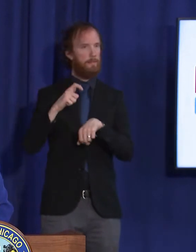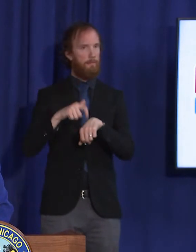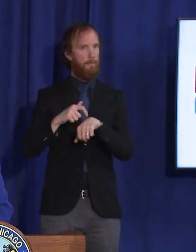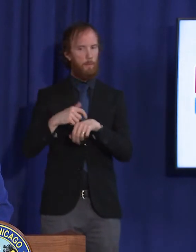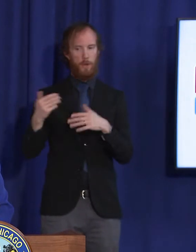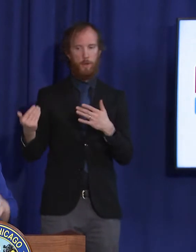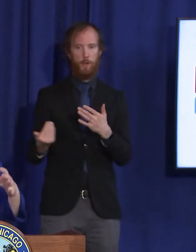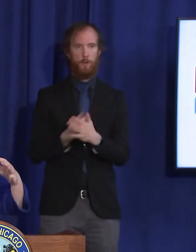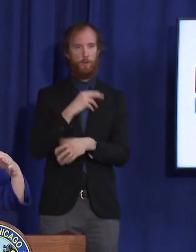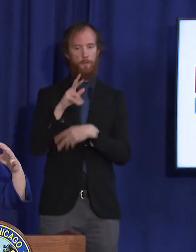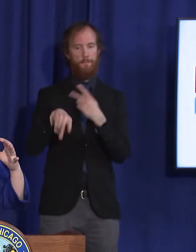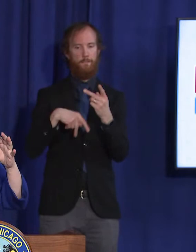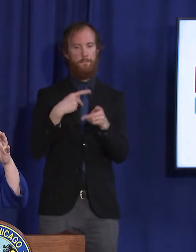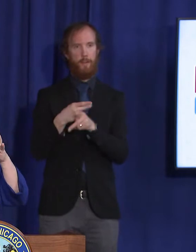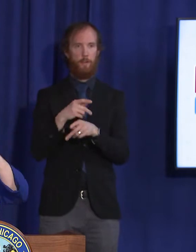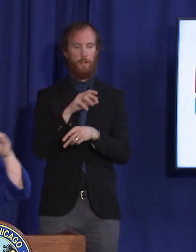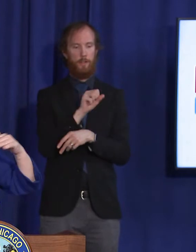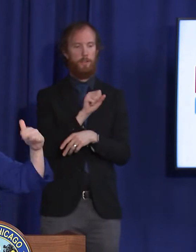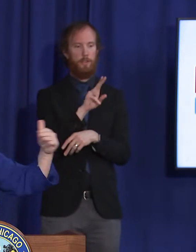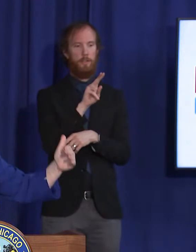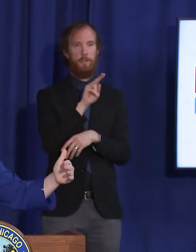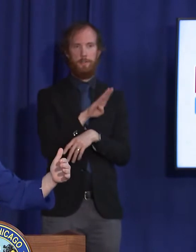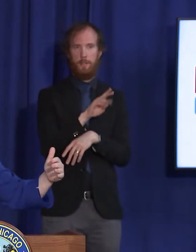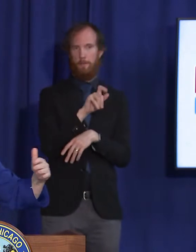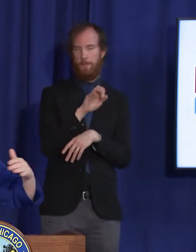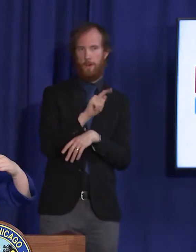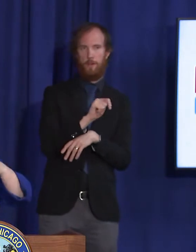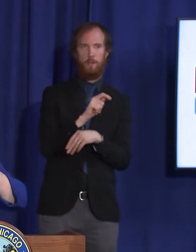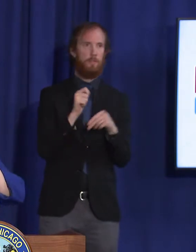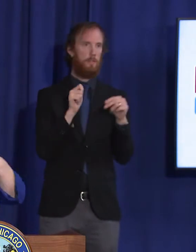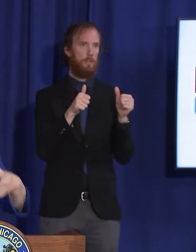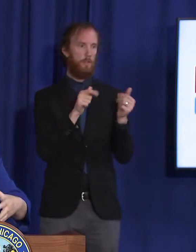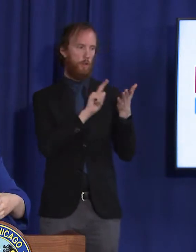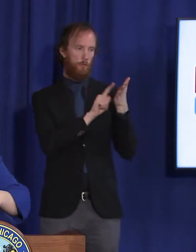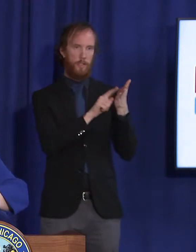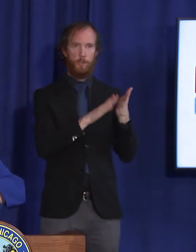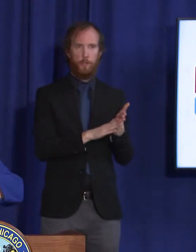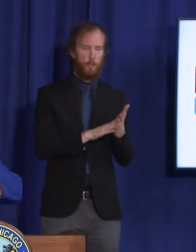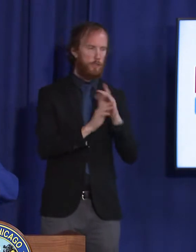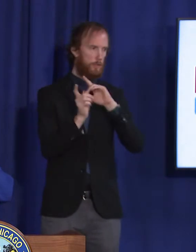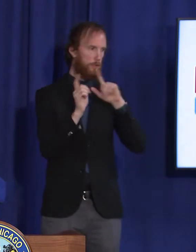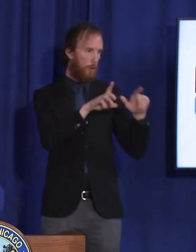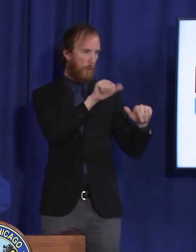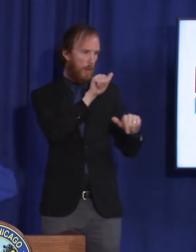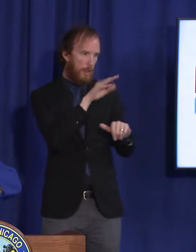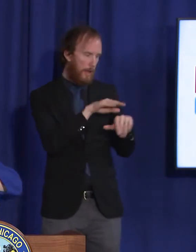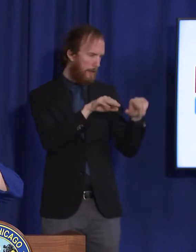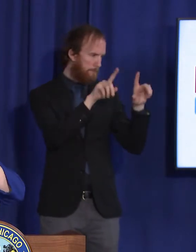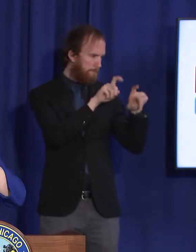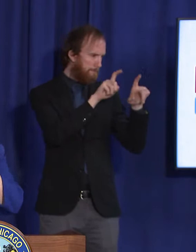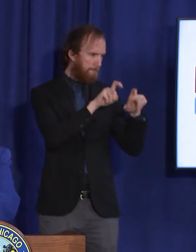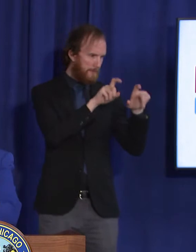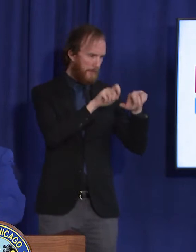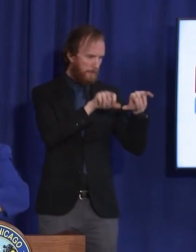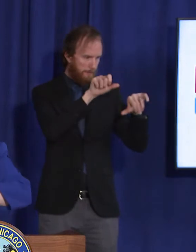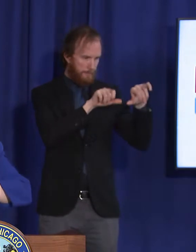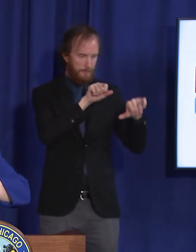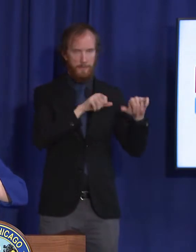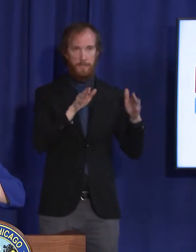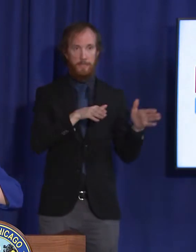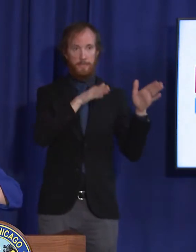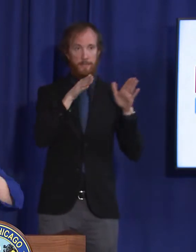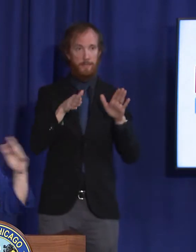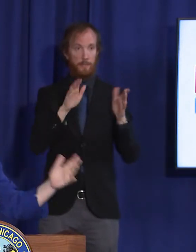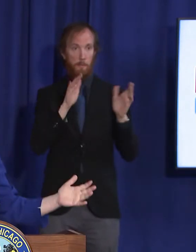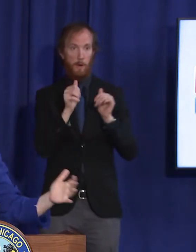subvariant, right away, the researchers are testing that variant against, in the laboratory, against the vaccines, against the